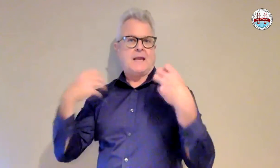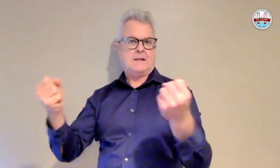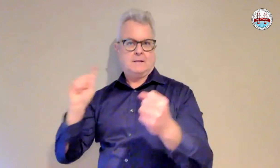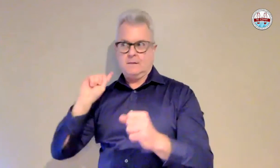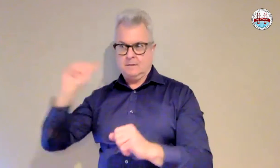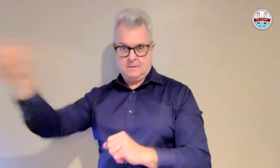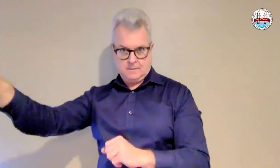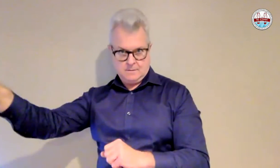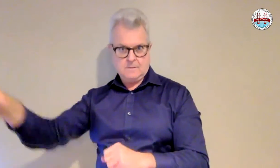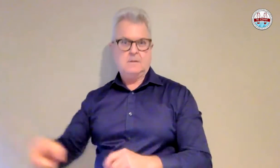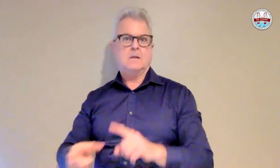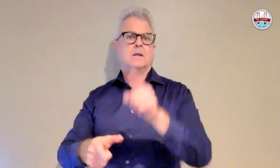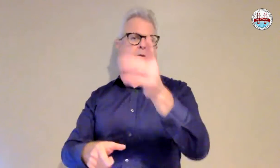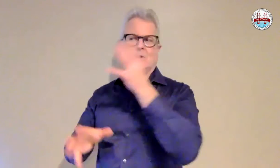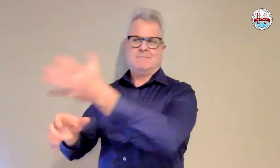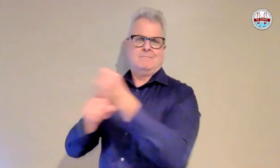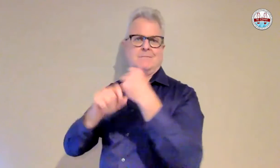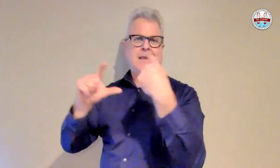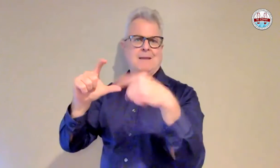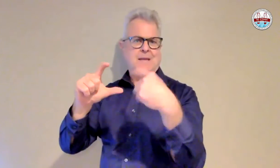to the Rhode Island Department of Health, shortly after